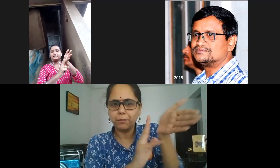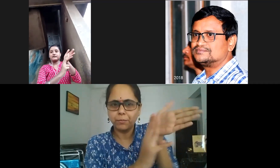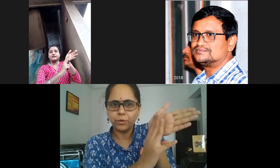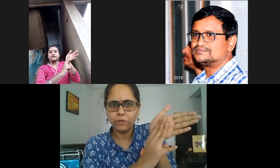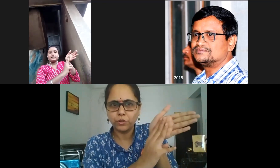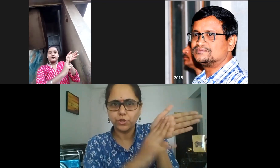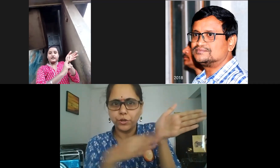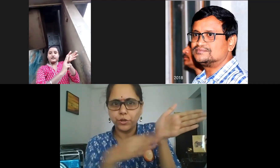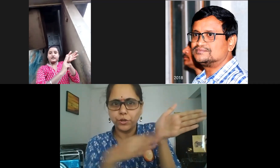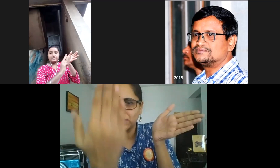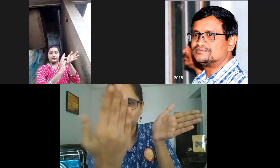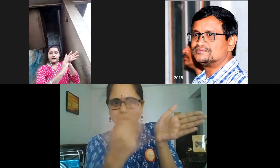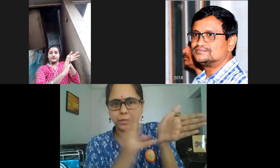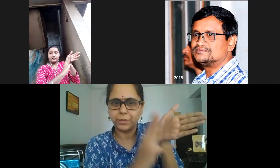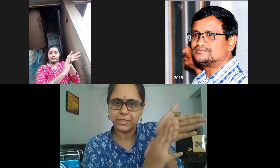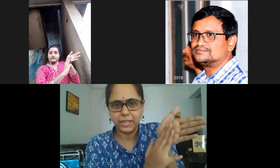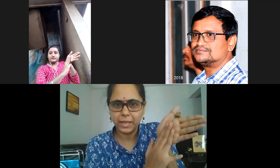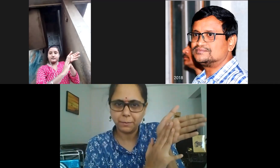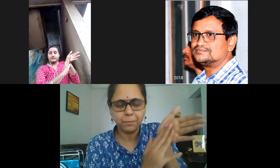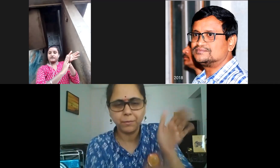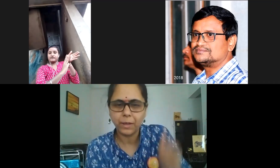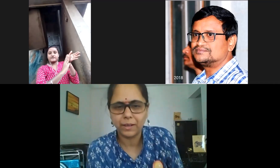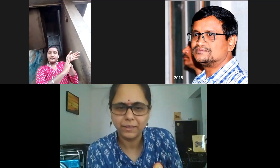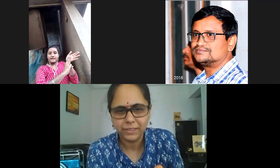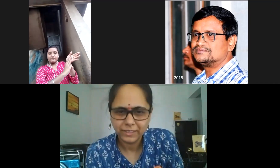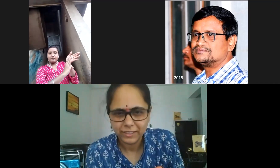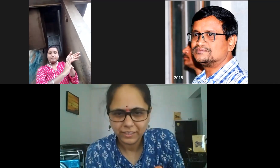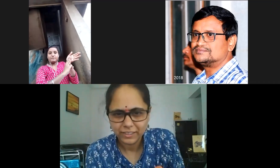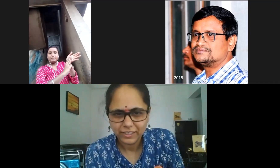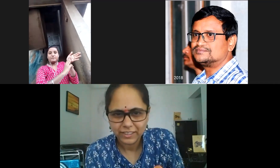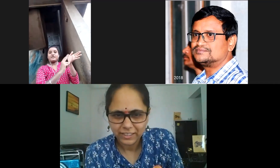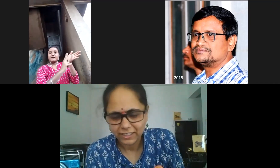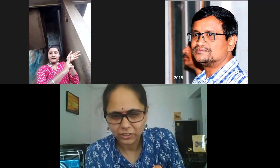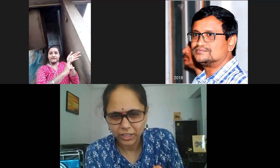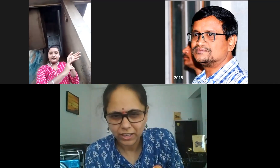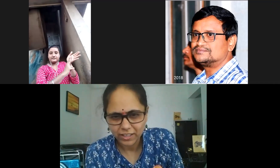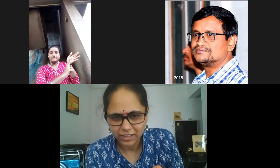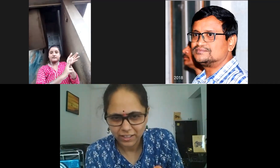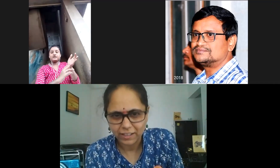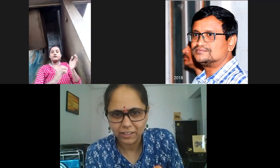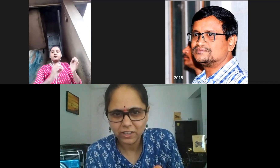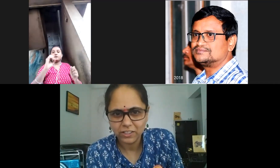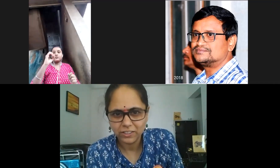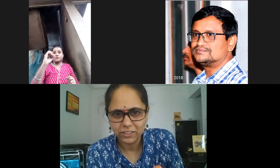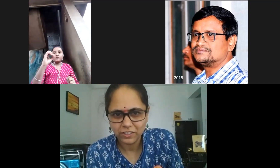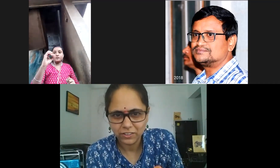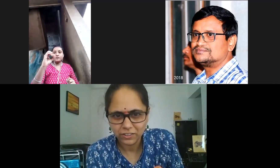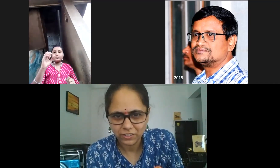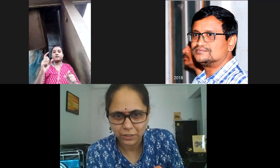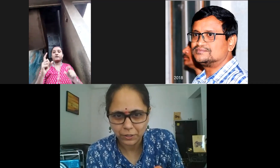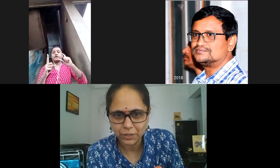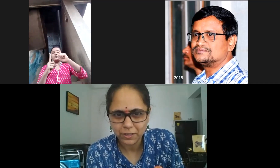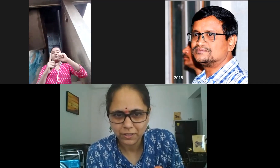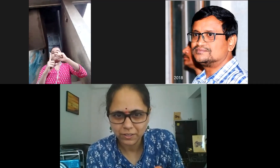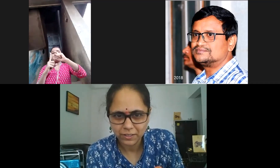you have to show it to the other person. M. Huh. M, N, Huh. O, Huh.